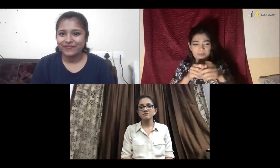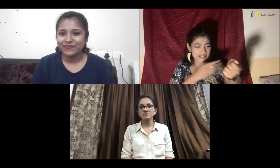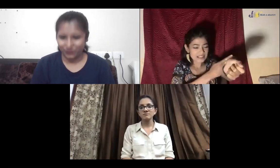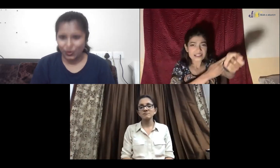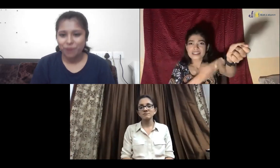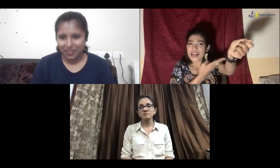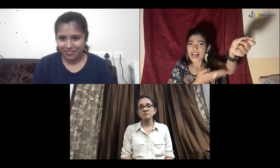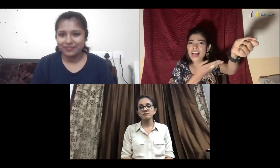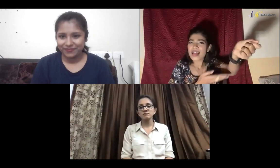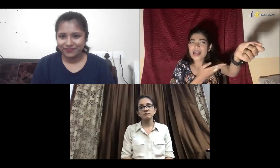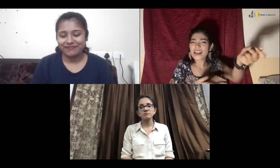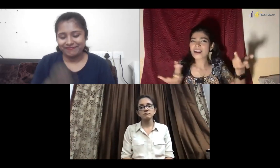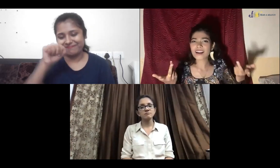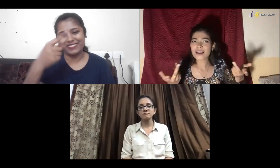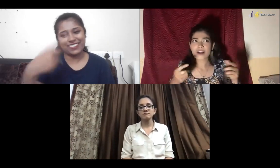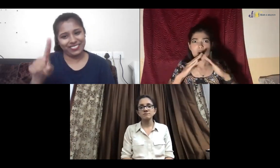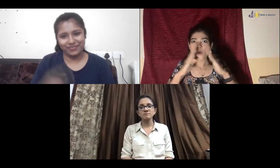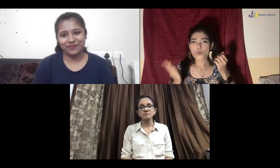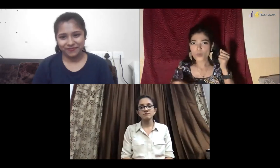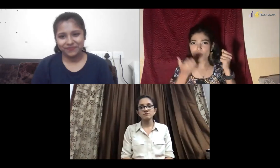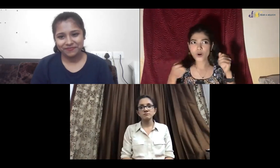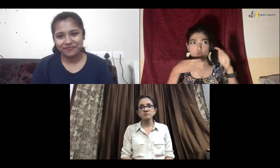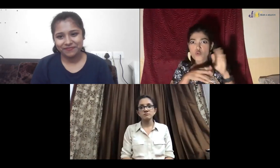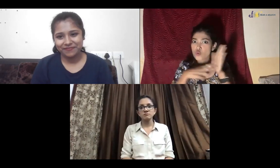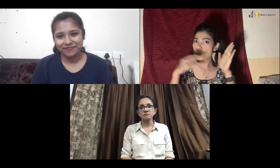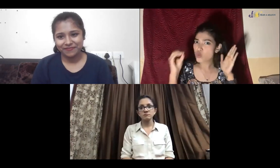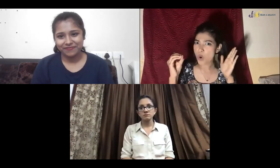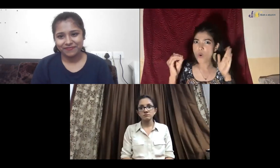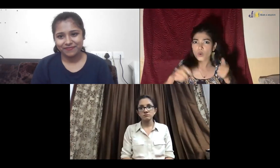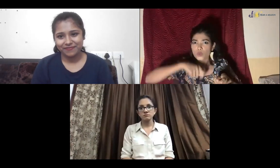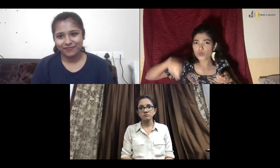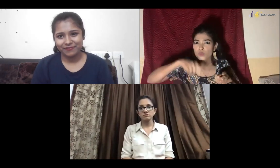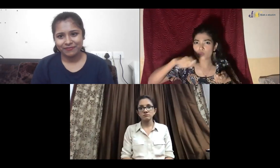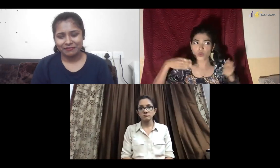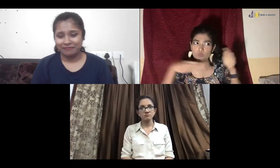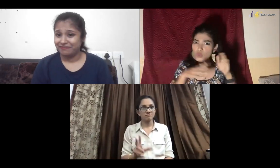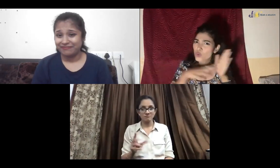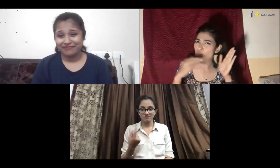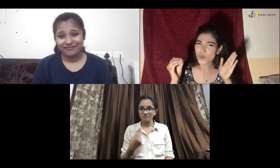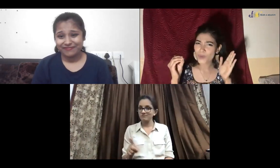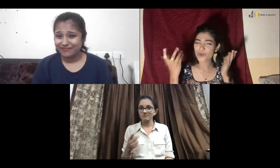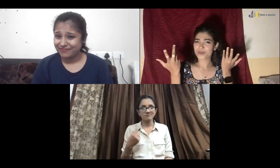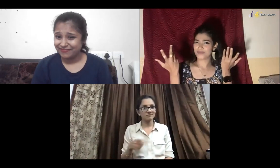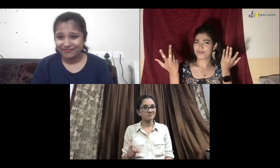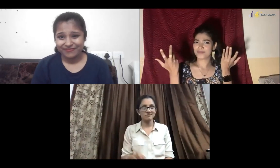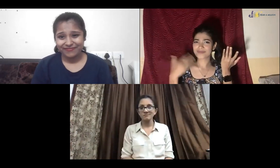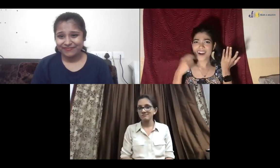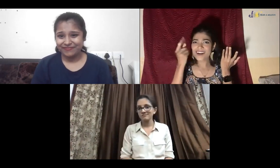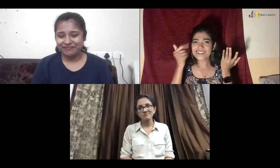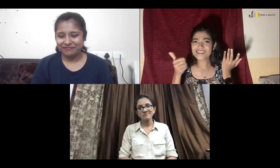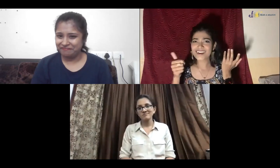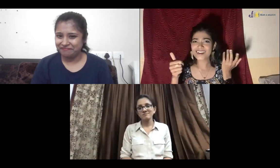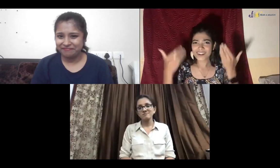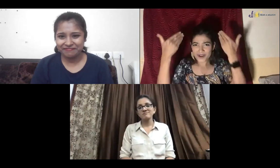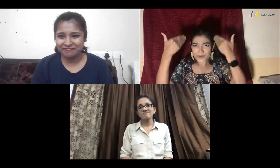secretive? Bleeding, we have wounds as well, correct? We are bleeding in other body parts as well.